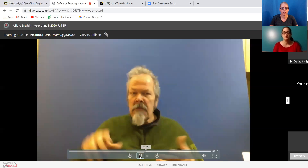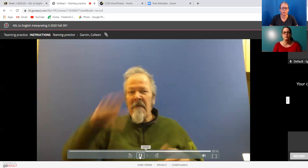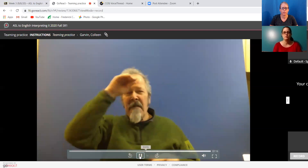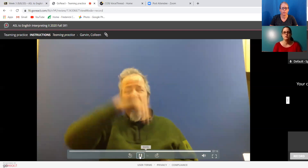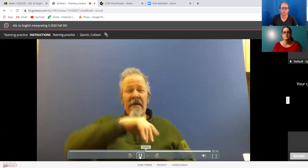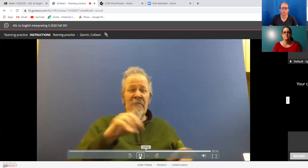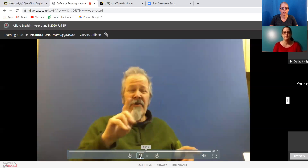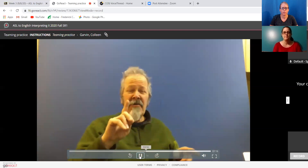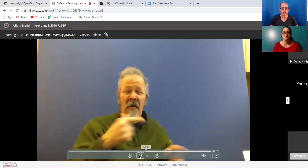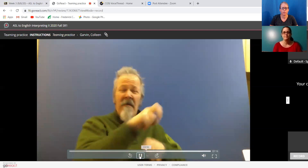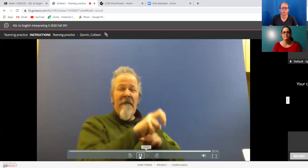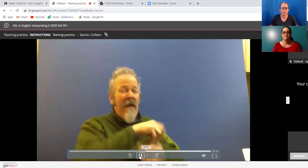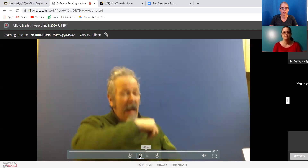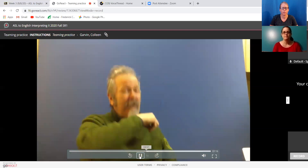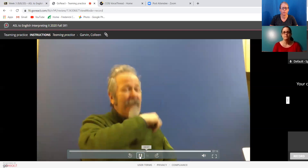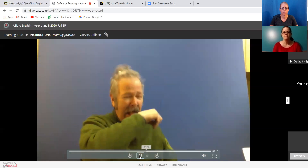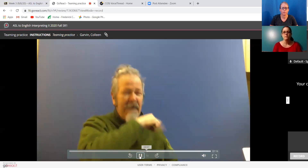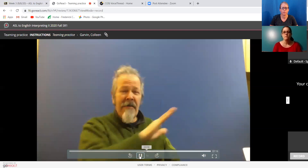his wounds.